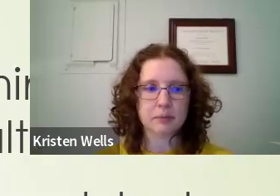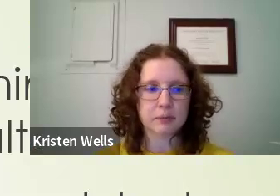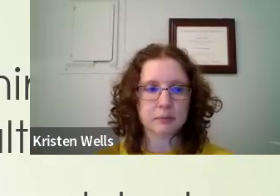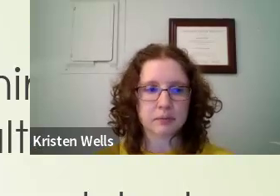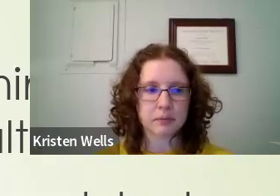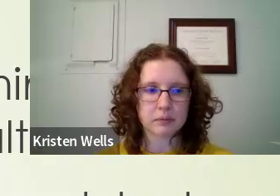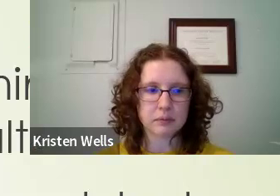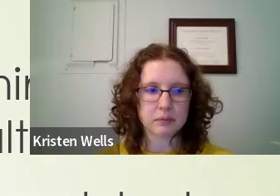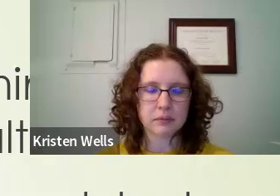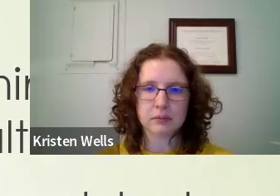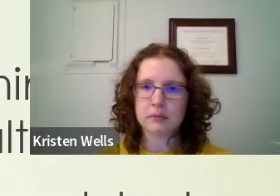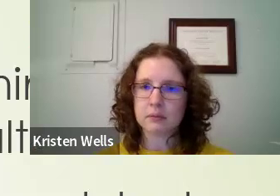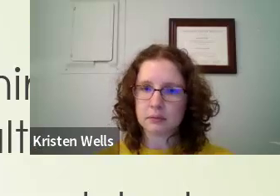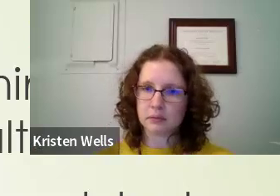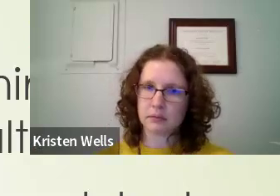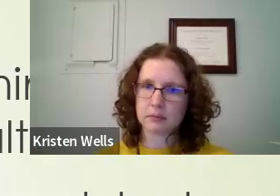system.